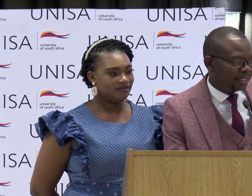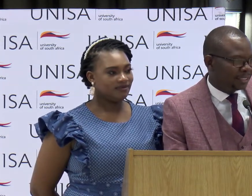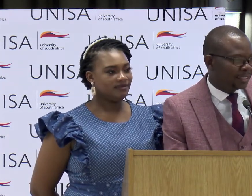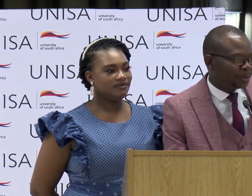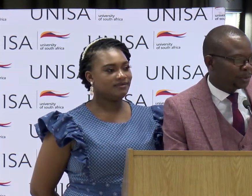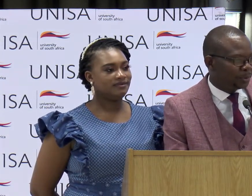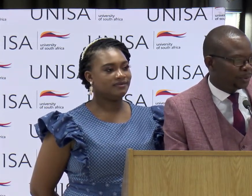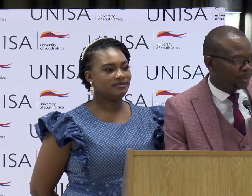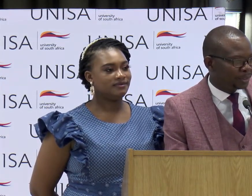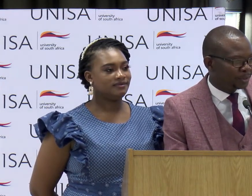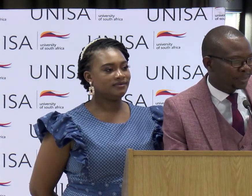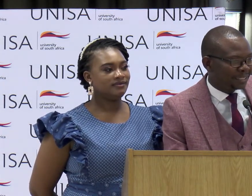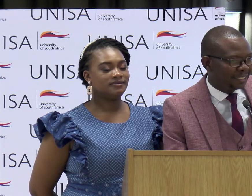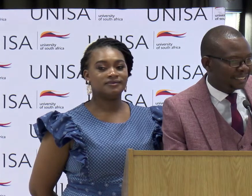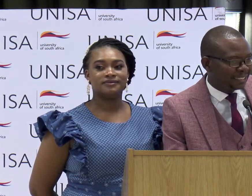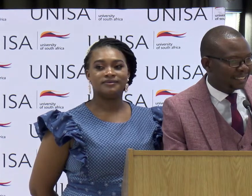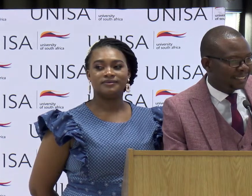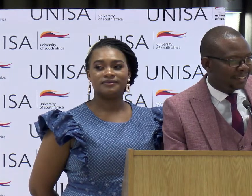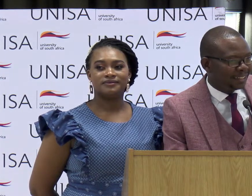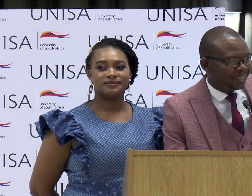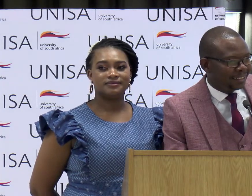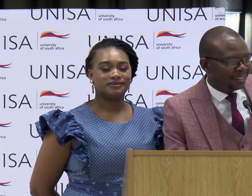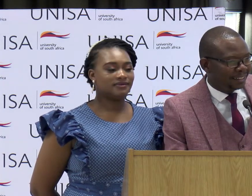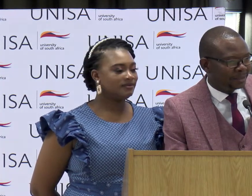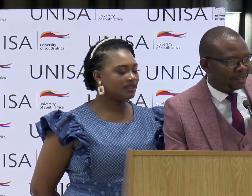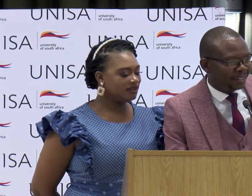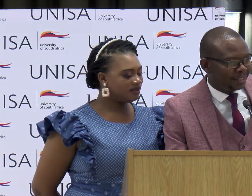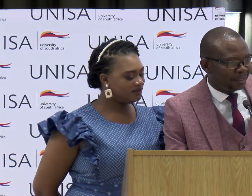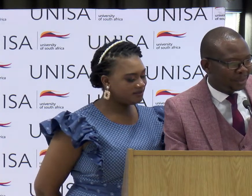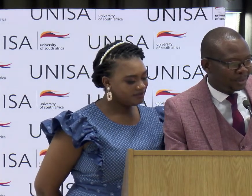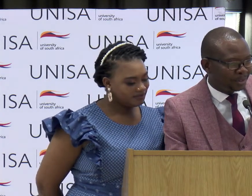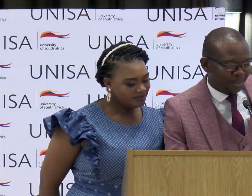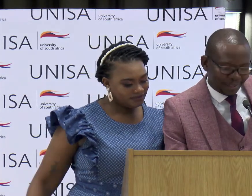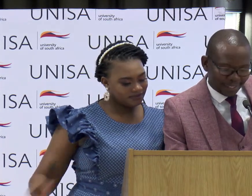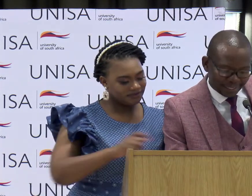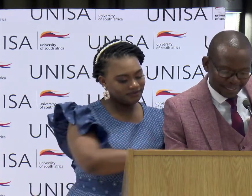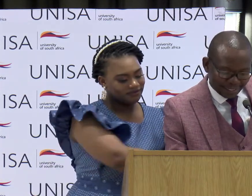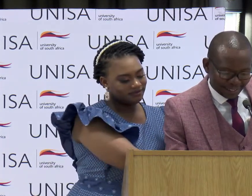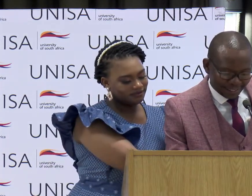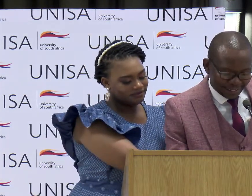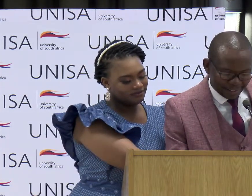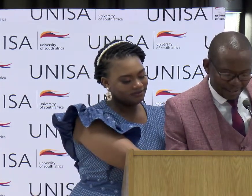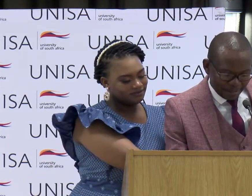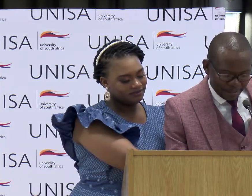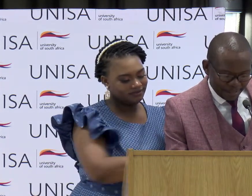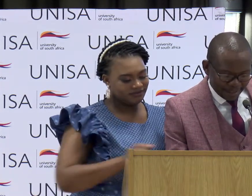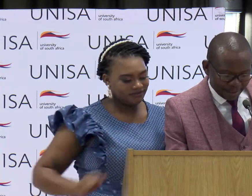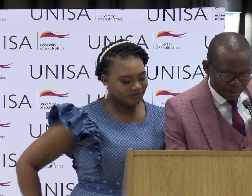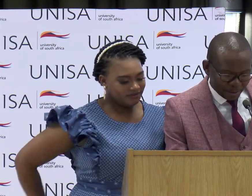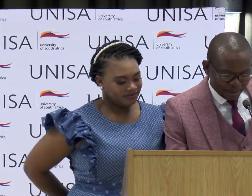Dr. Ferris, who also presented, and we also had